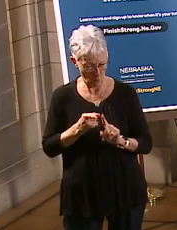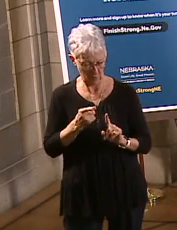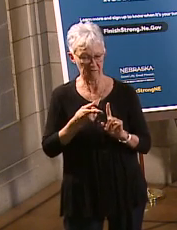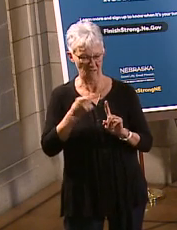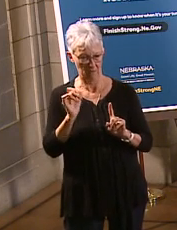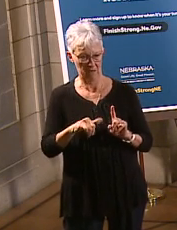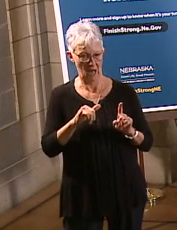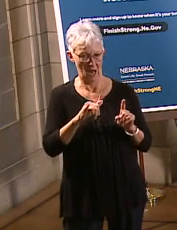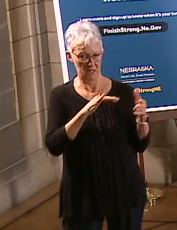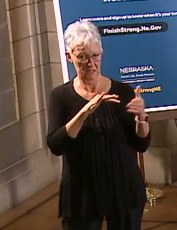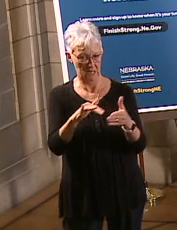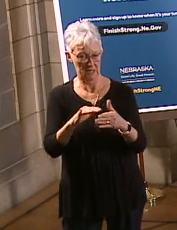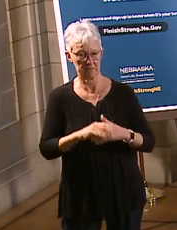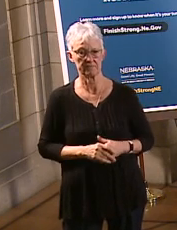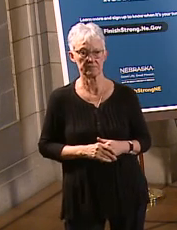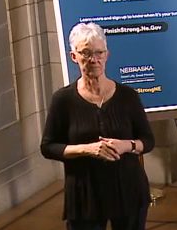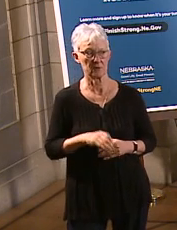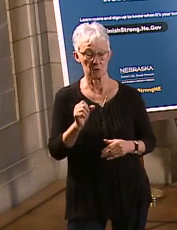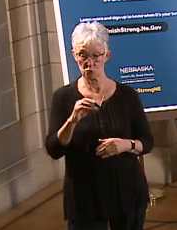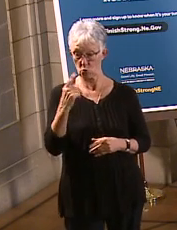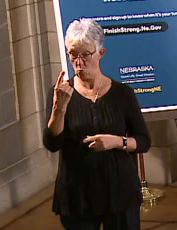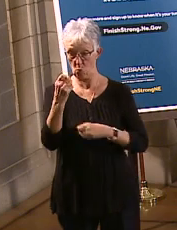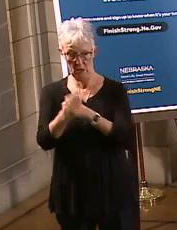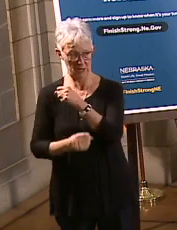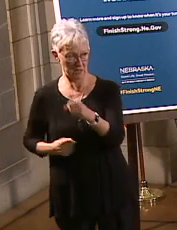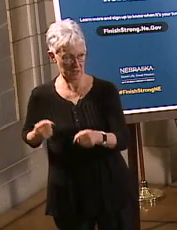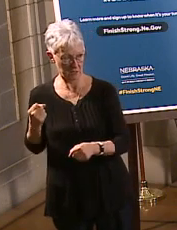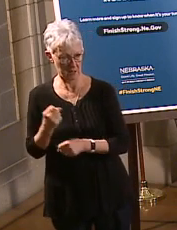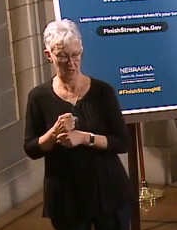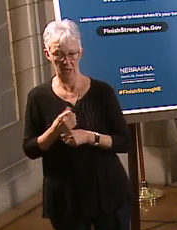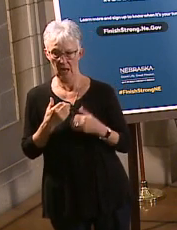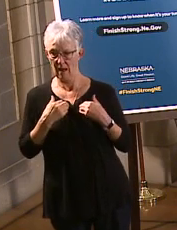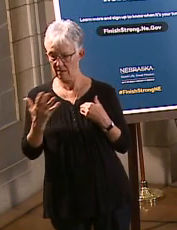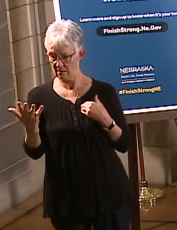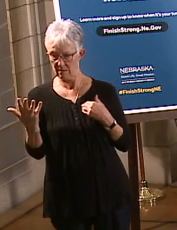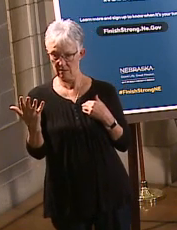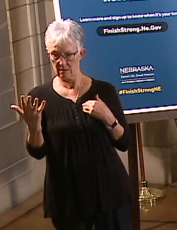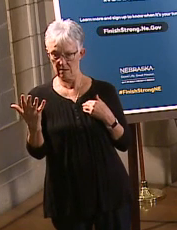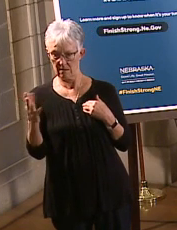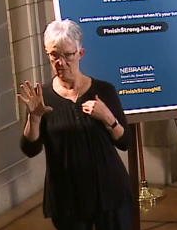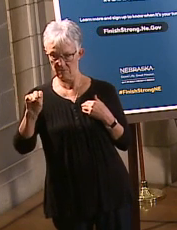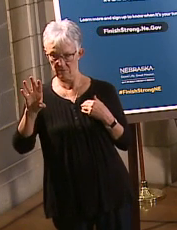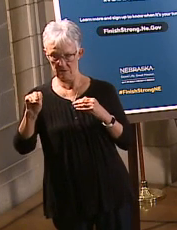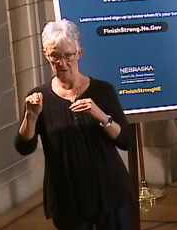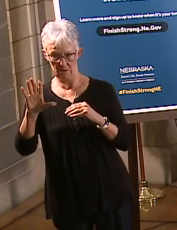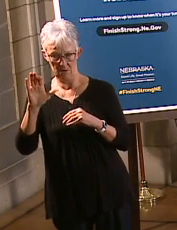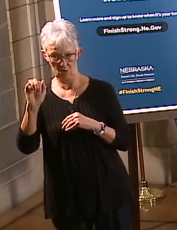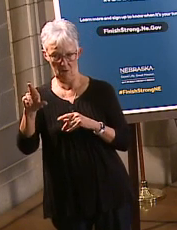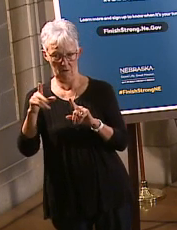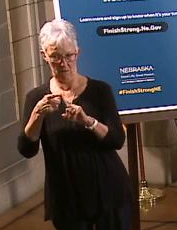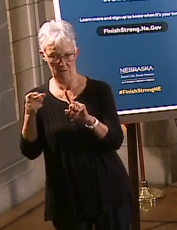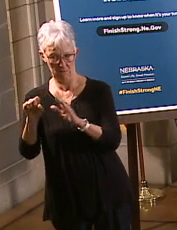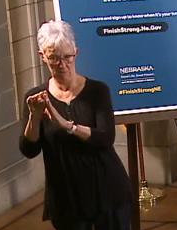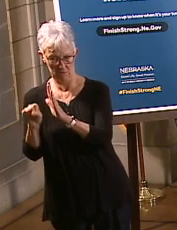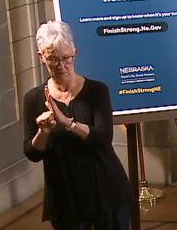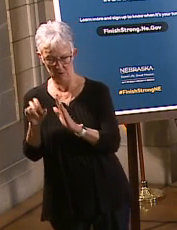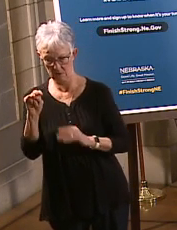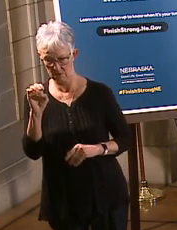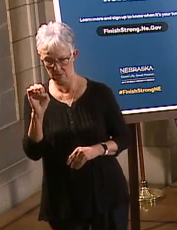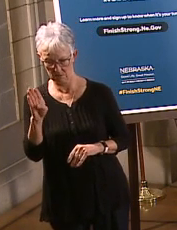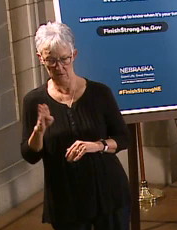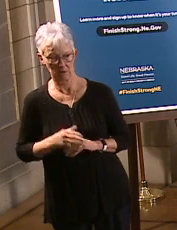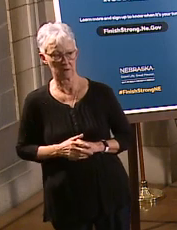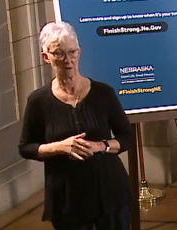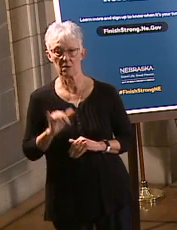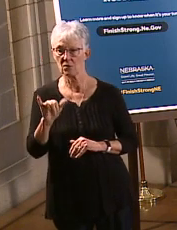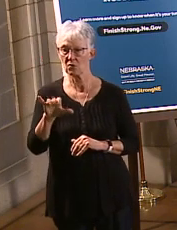is, again, a year-long demonstration in which we have 50 non-flex vehicles from the state of Nebraska. Basically, these